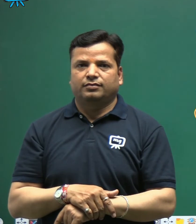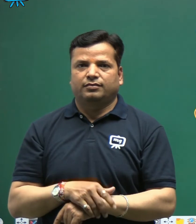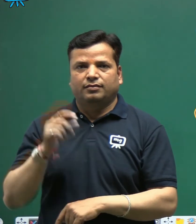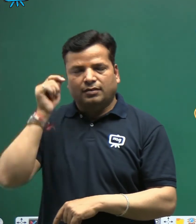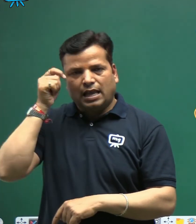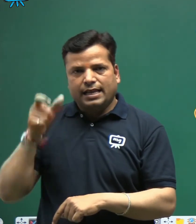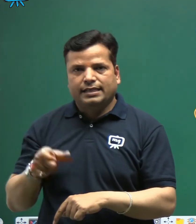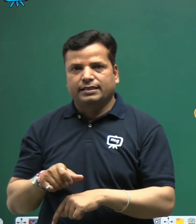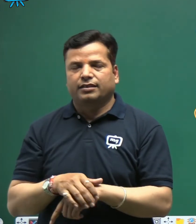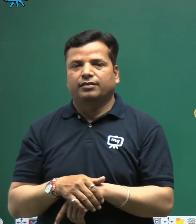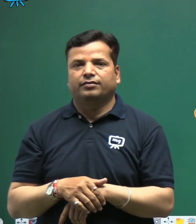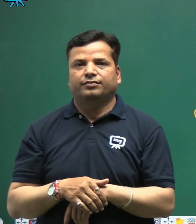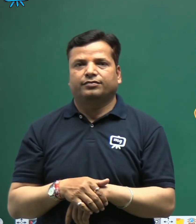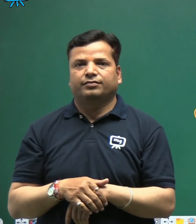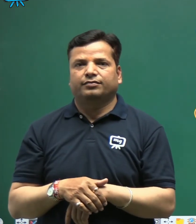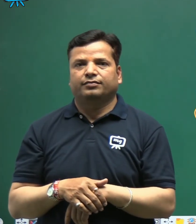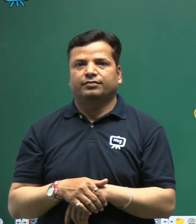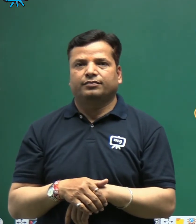angel,